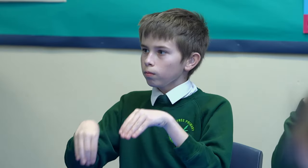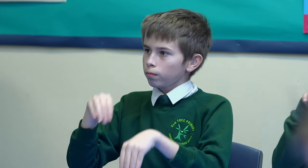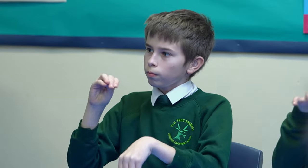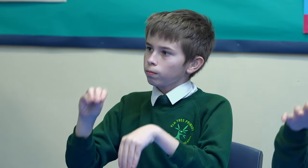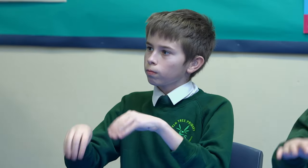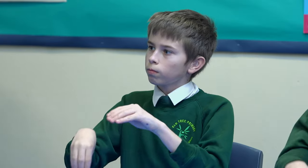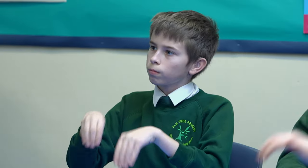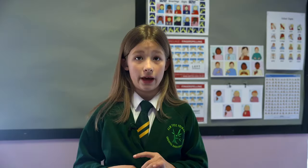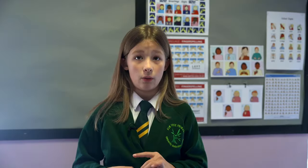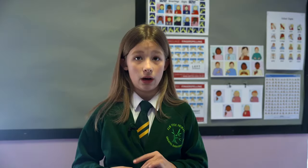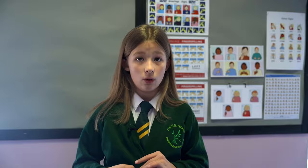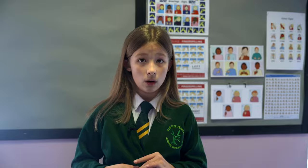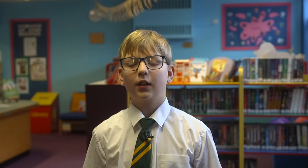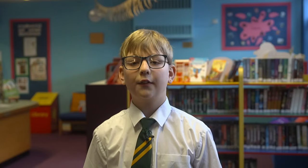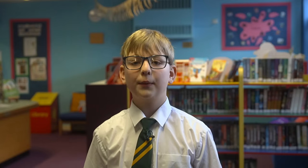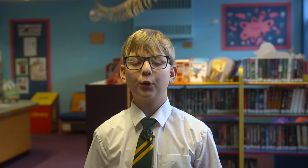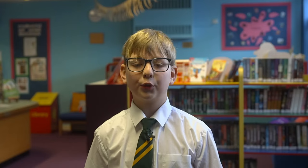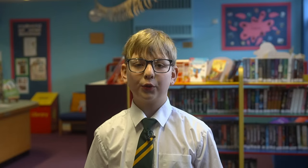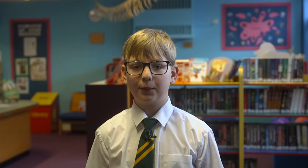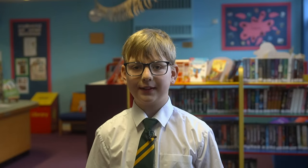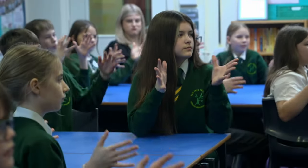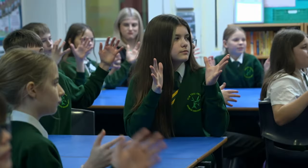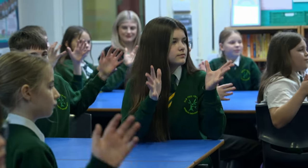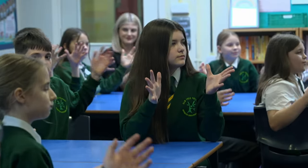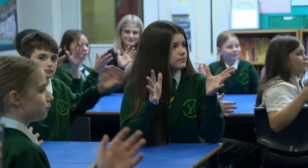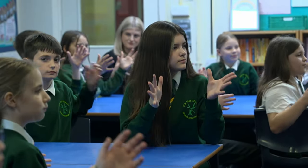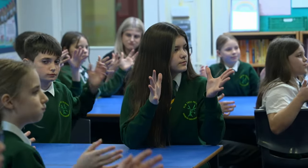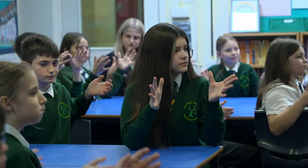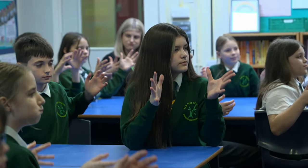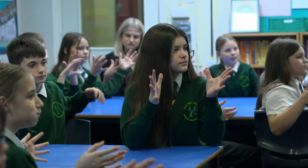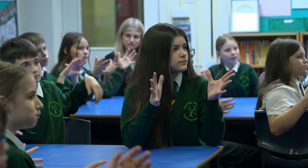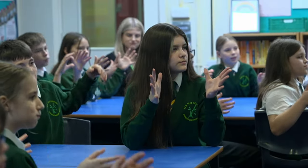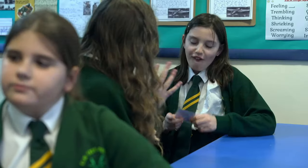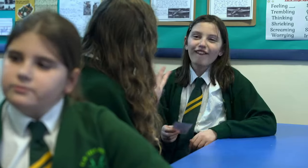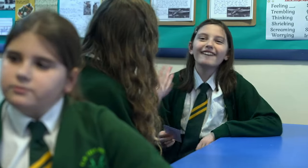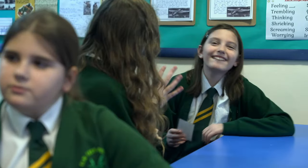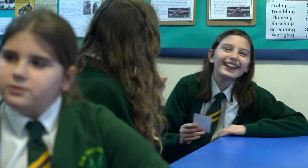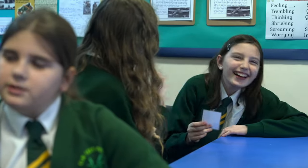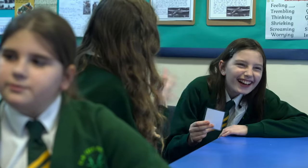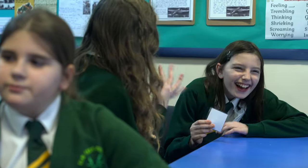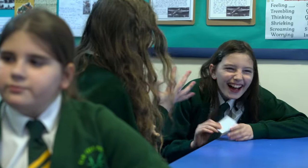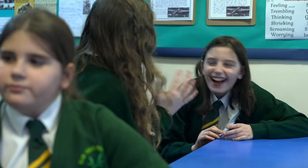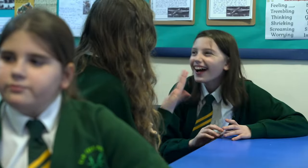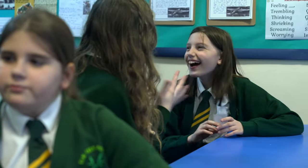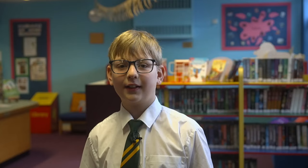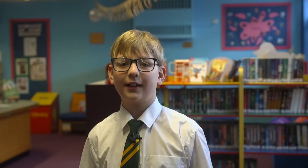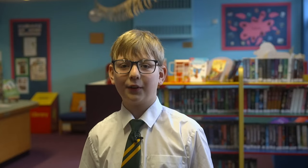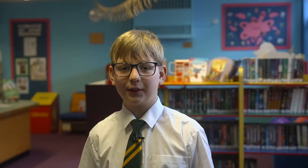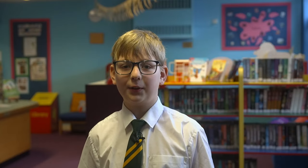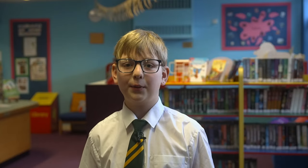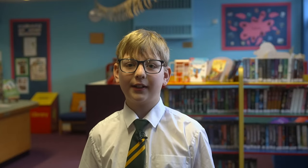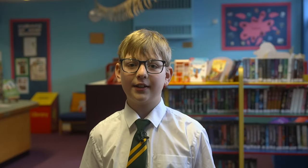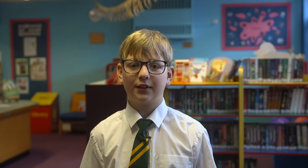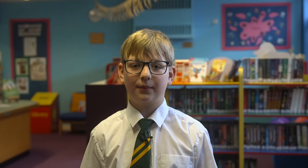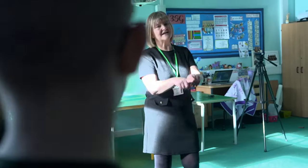she can't hear me that well. I think most schools should be teaching BSL even if you're not deaf because I have a family member that is deaf and I like how